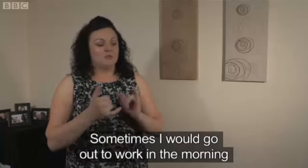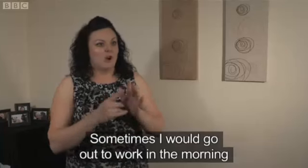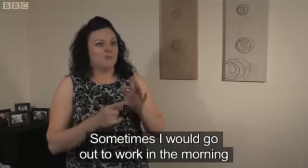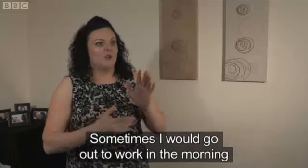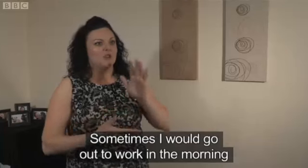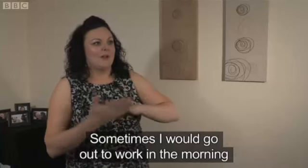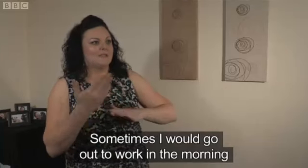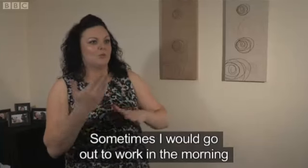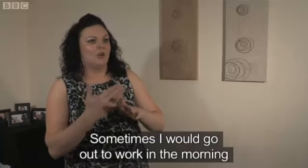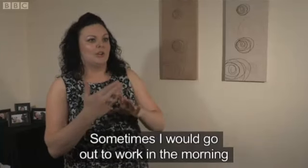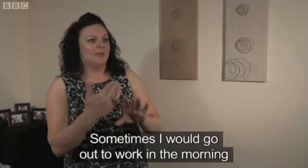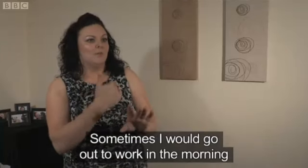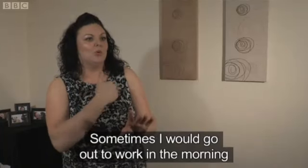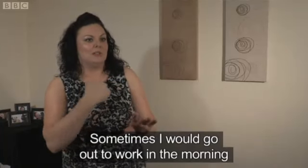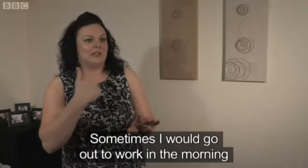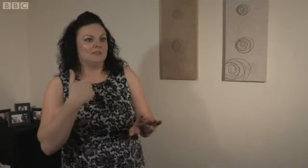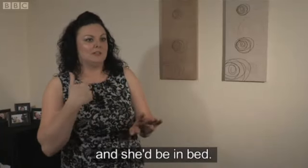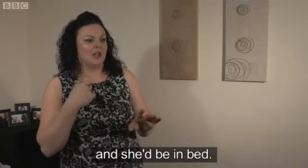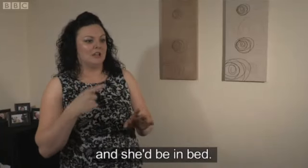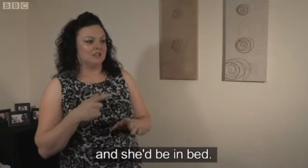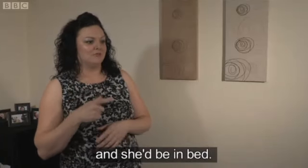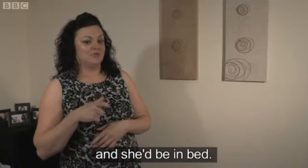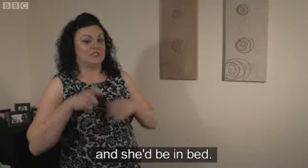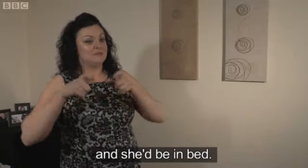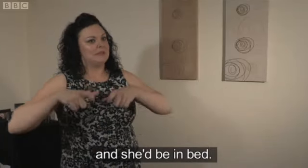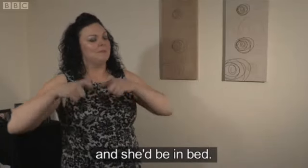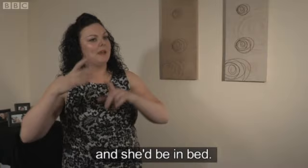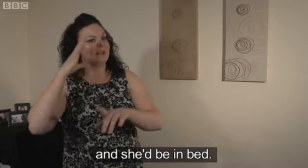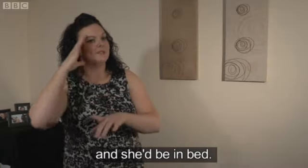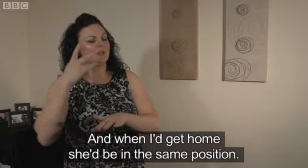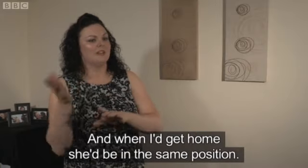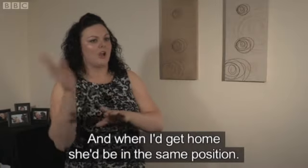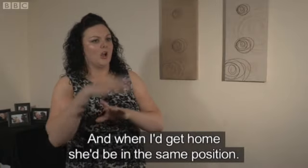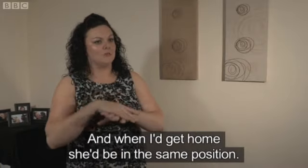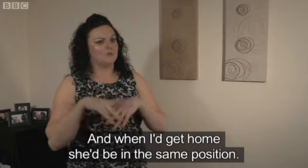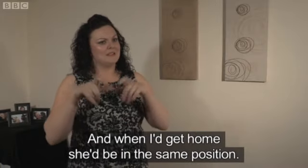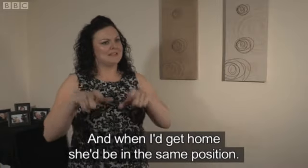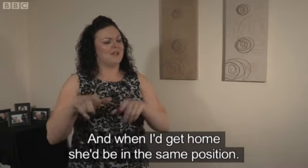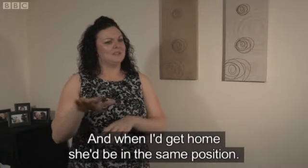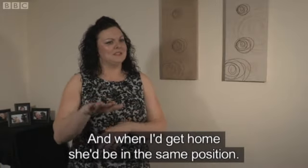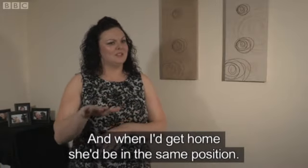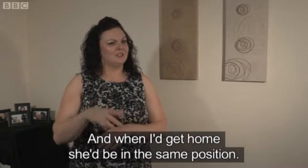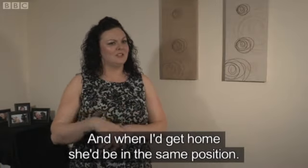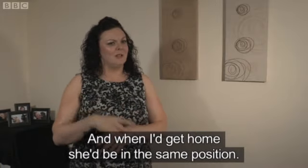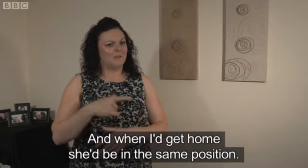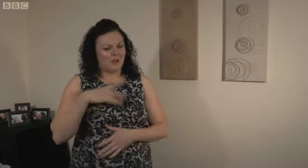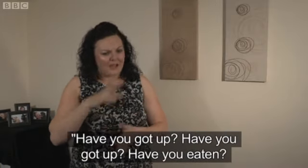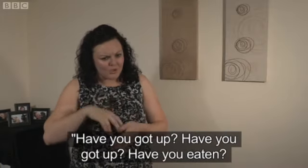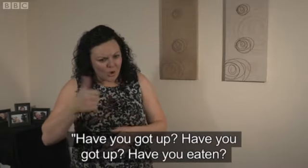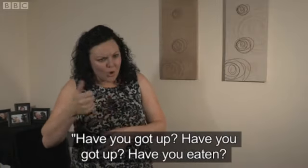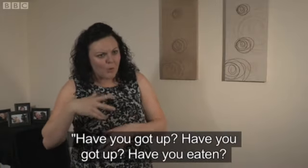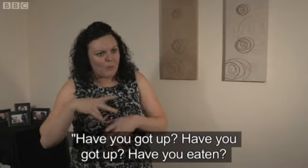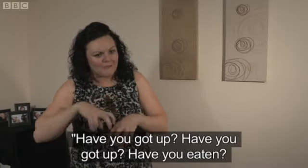Sometimes I'd go out to work in the morning and she'd be in bed. When I get home, she'd be in the same position. I'd be like, "Have you got up? Have you got up?